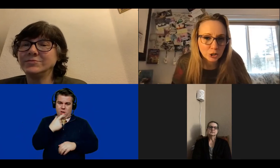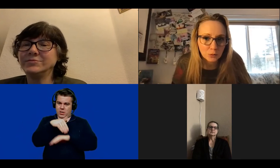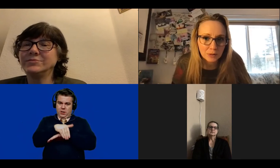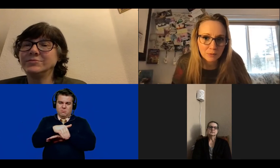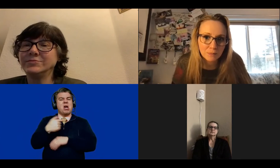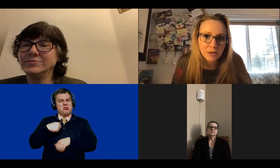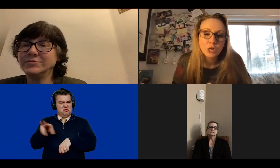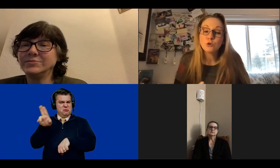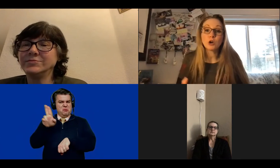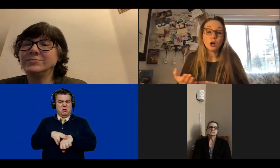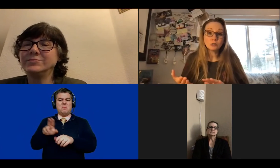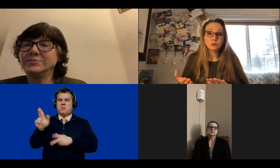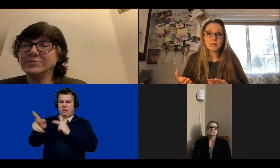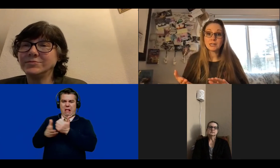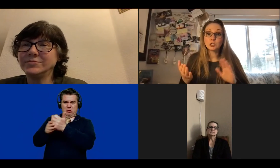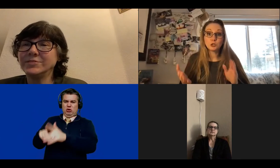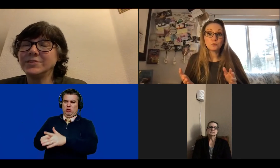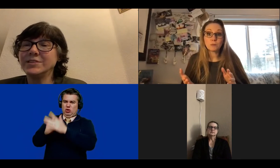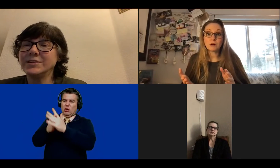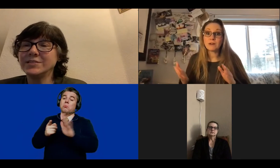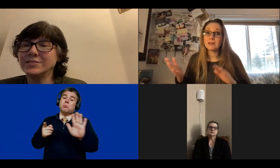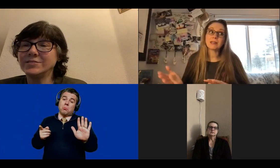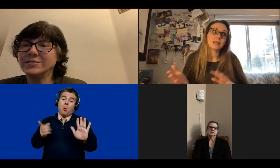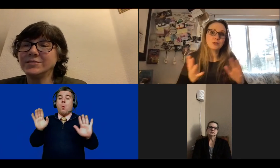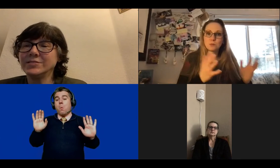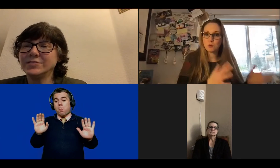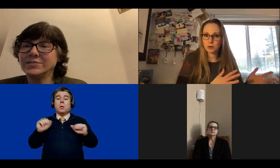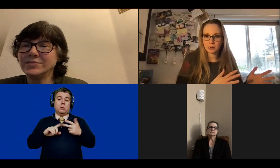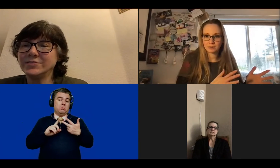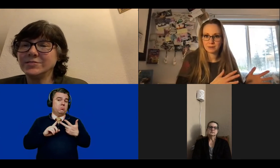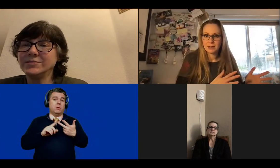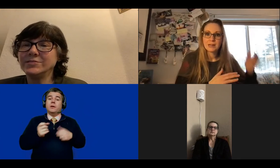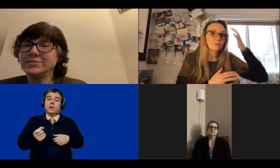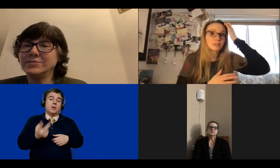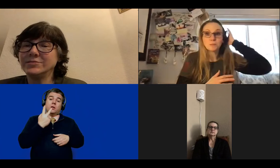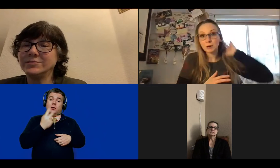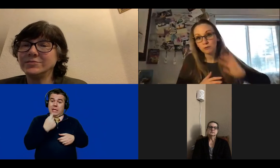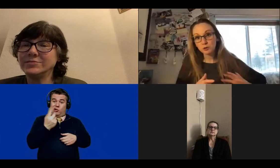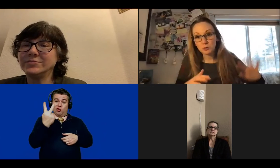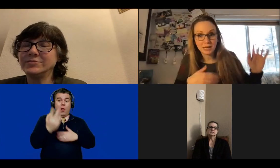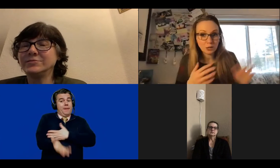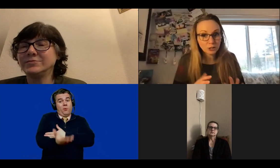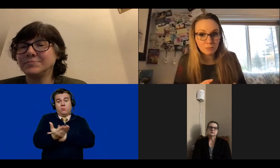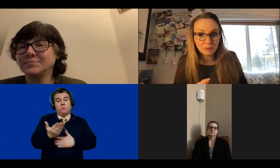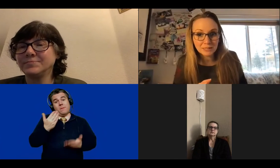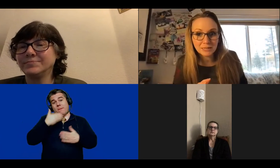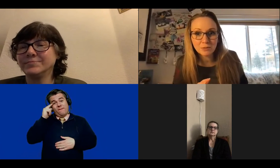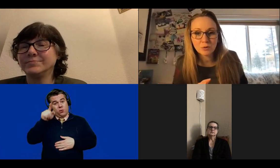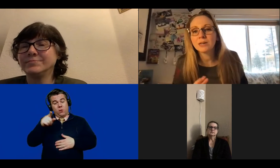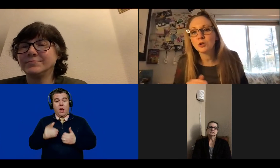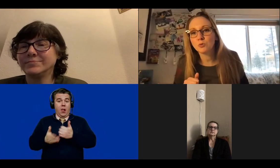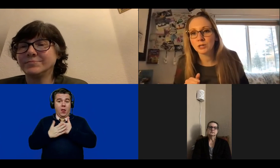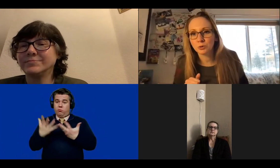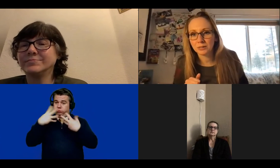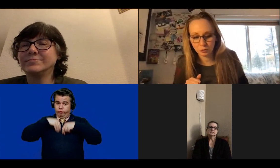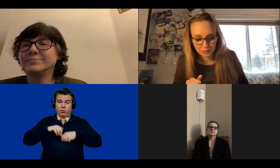usually start people. You could also take 2 PROBIO5 in the morning. If that's better for you to get your supplements in the